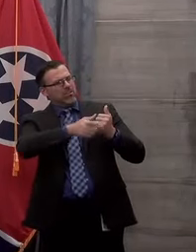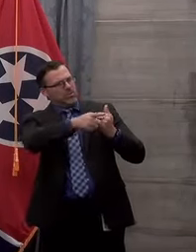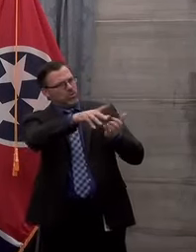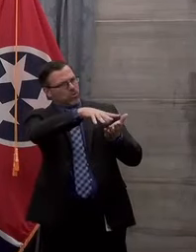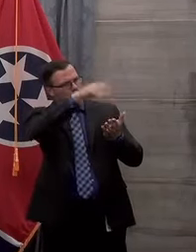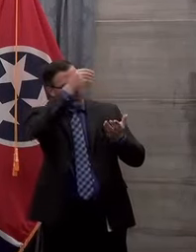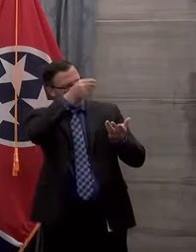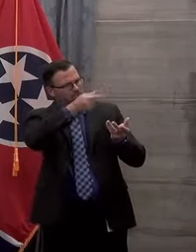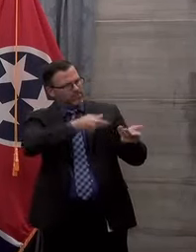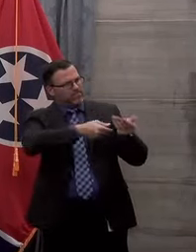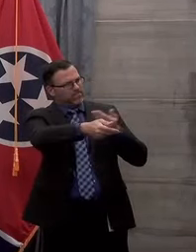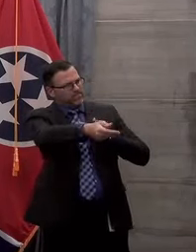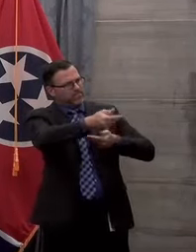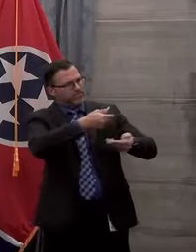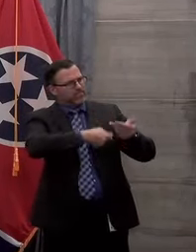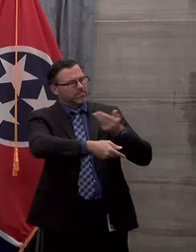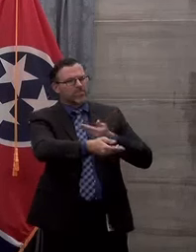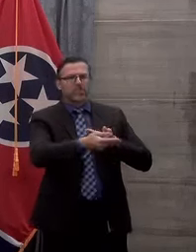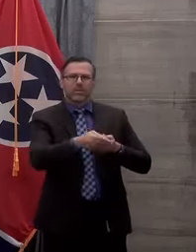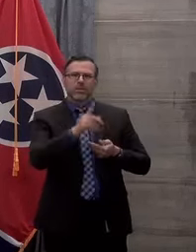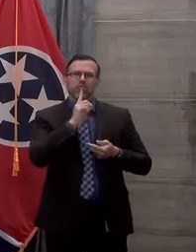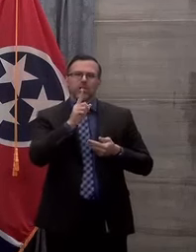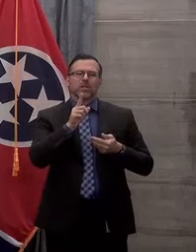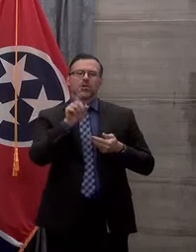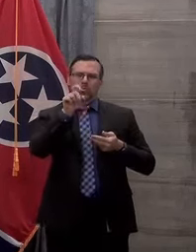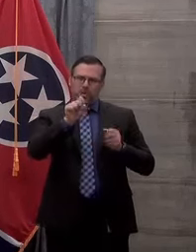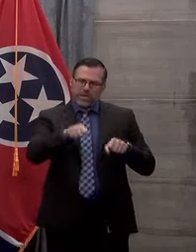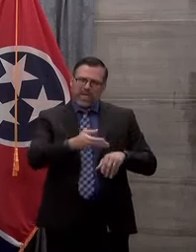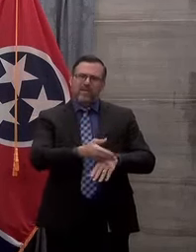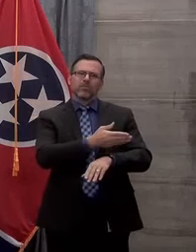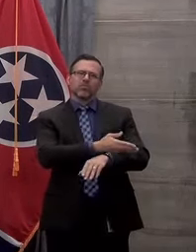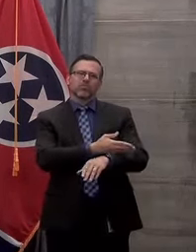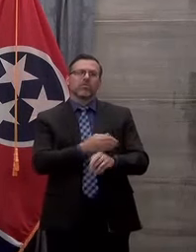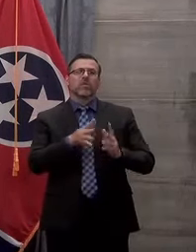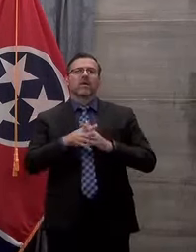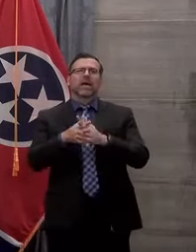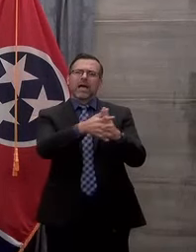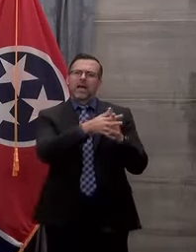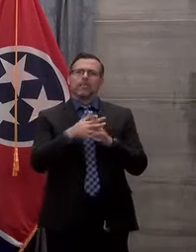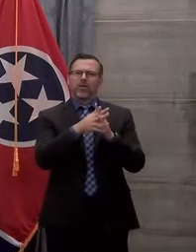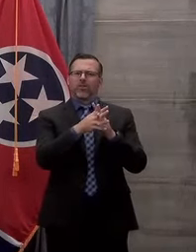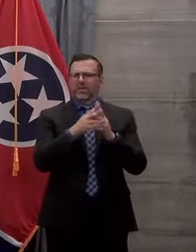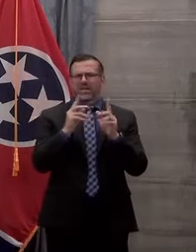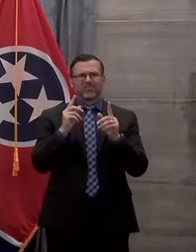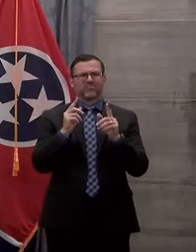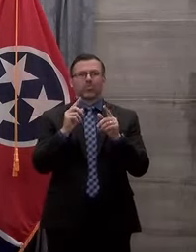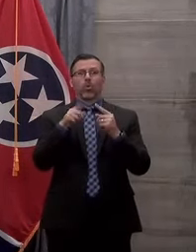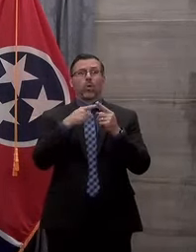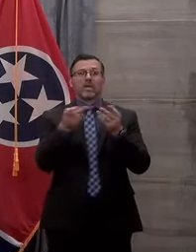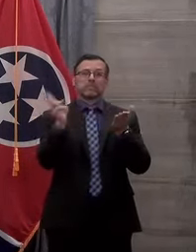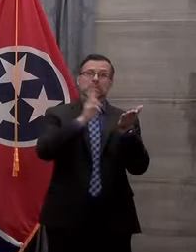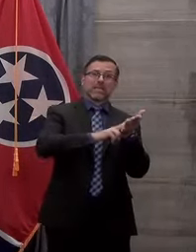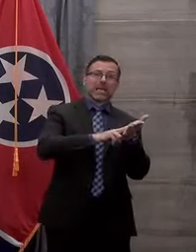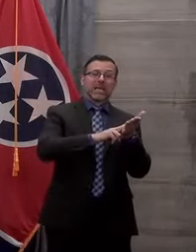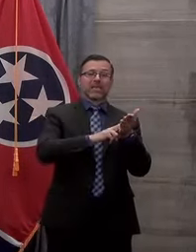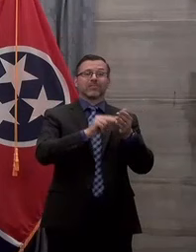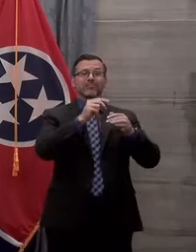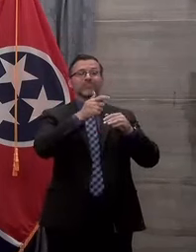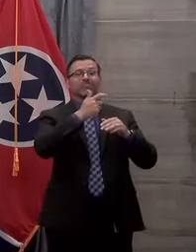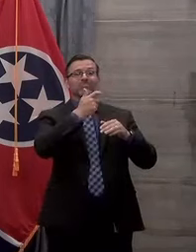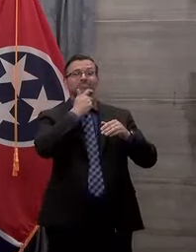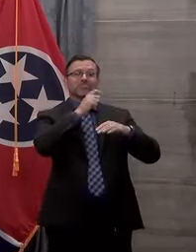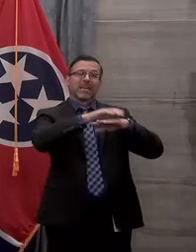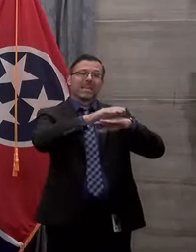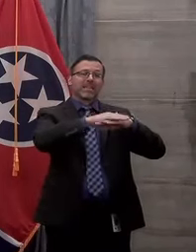for movement in the right direction. As I said, this country has never stopped in its movement in the right direction.